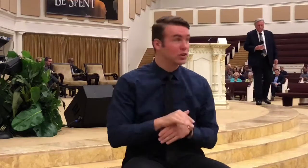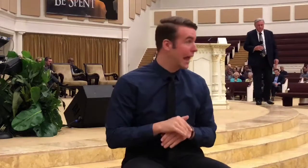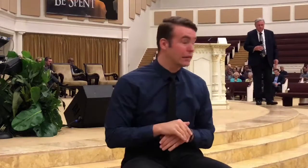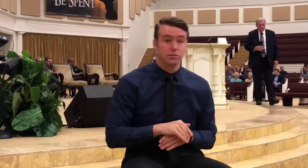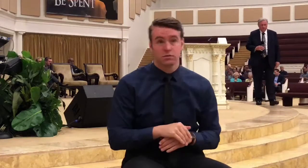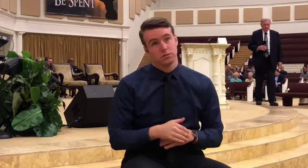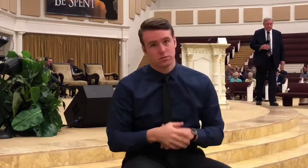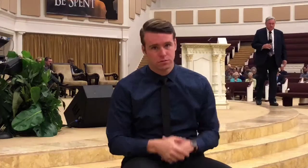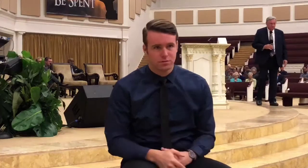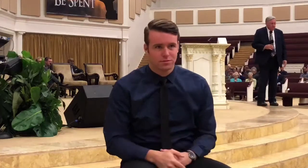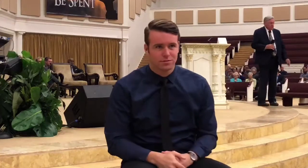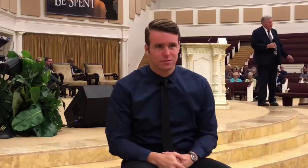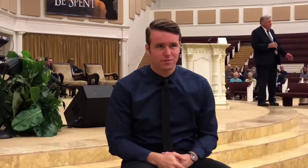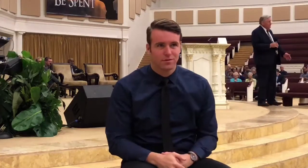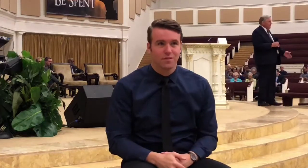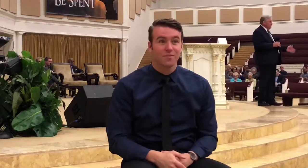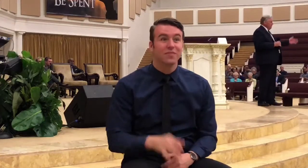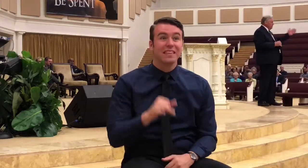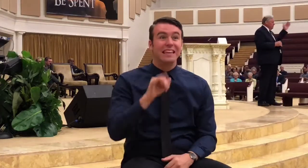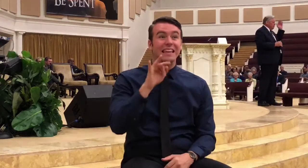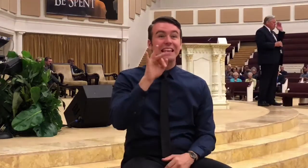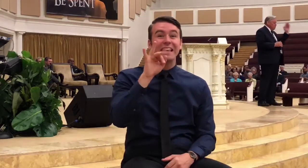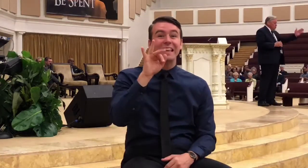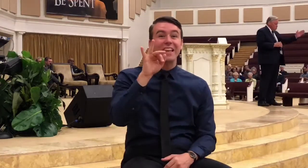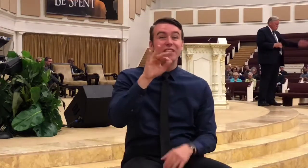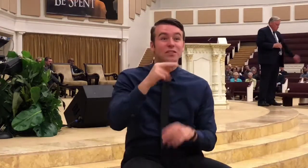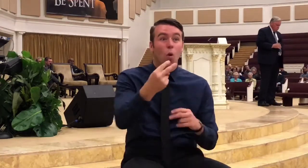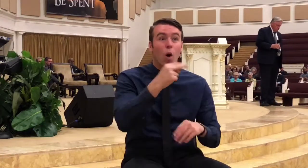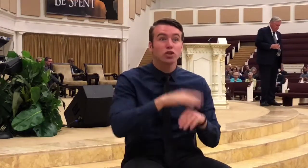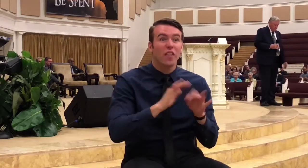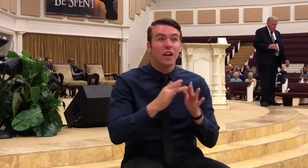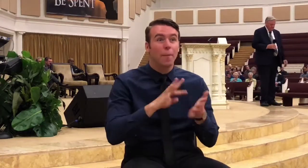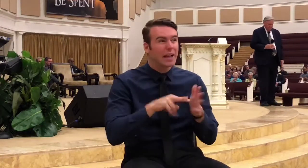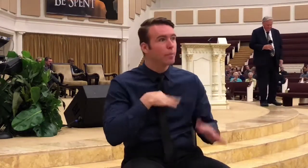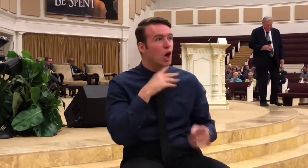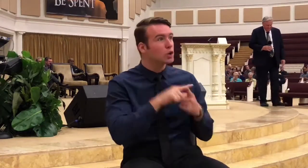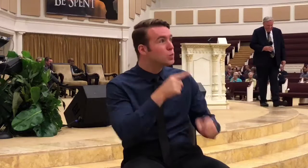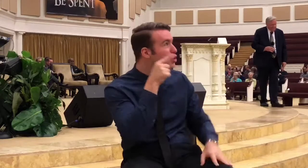that. If he's listening on the internet, I'm talking to you.